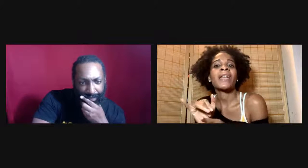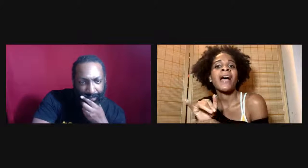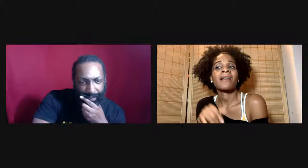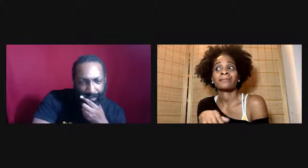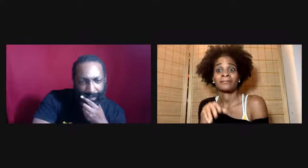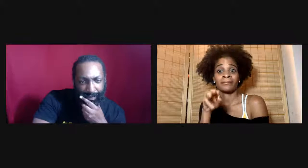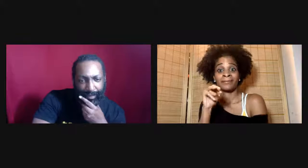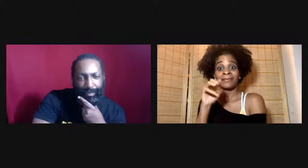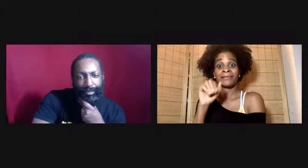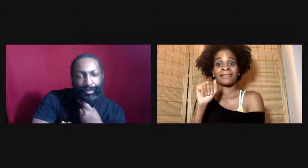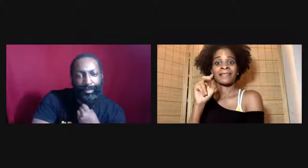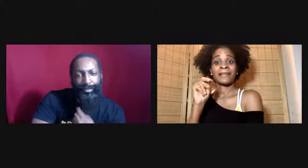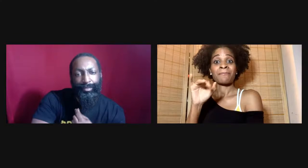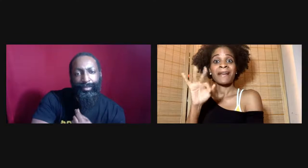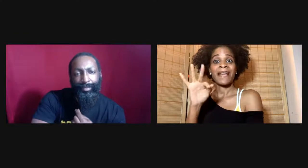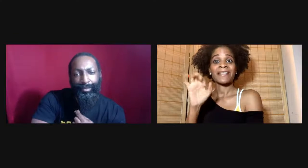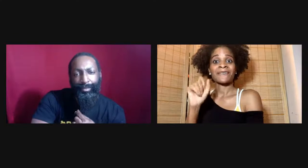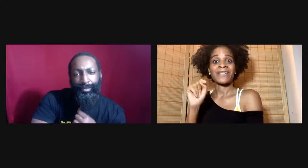We say that,